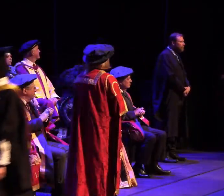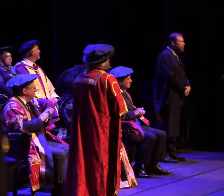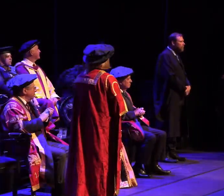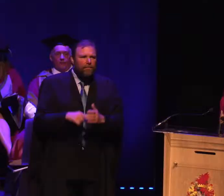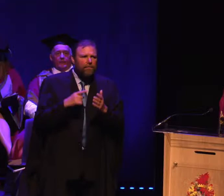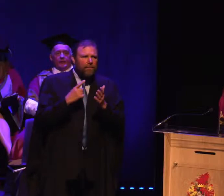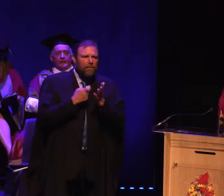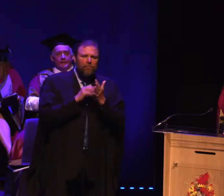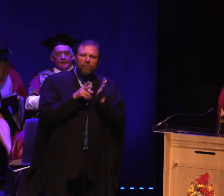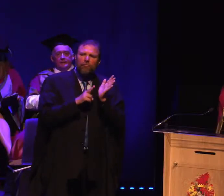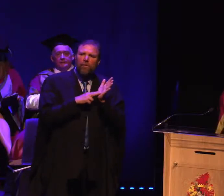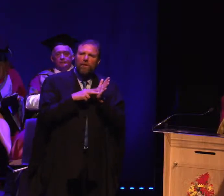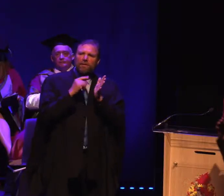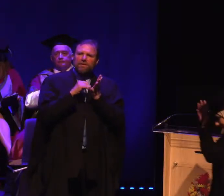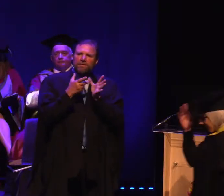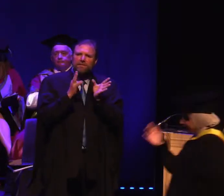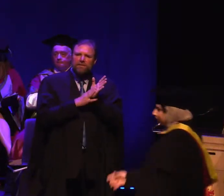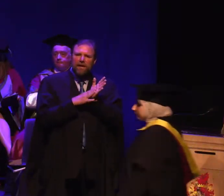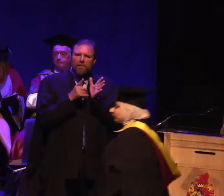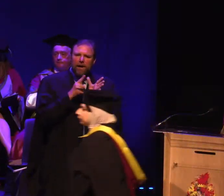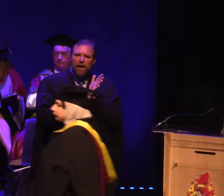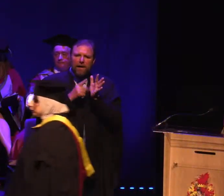Rowan Salem Alabit.